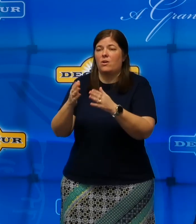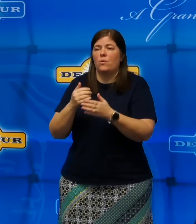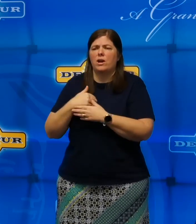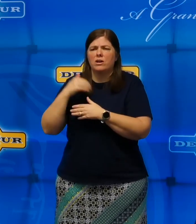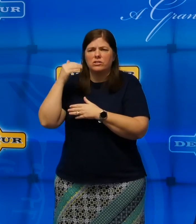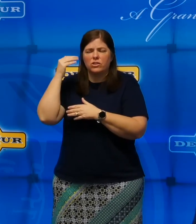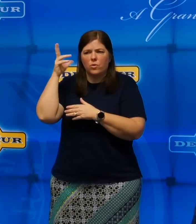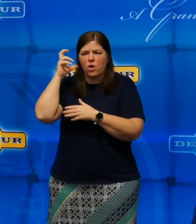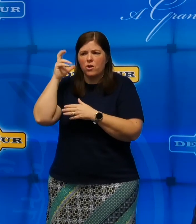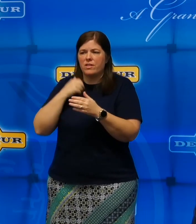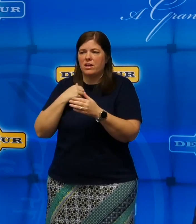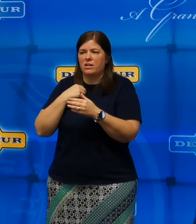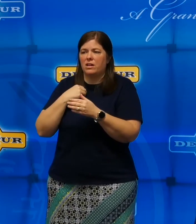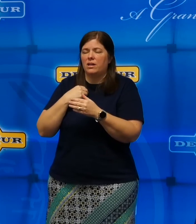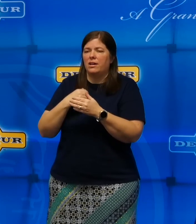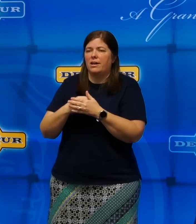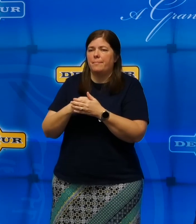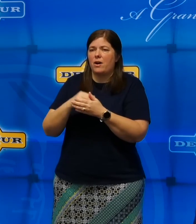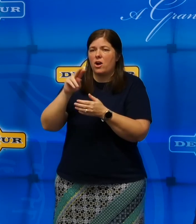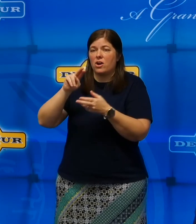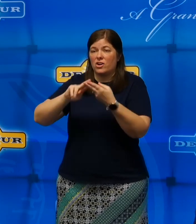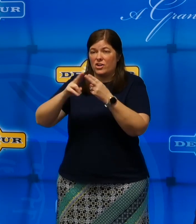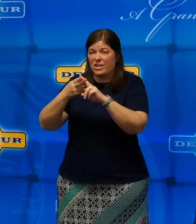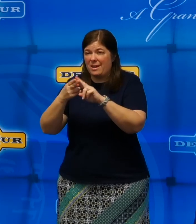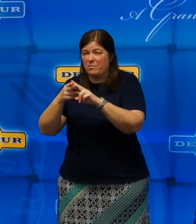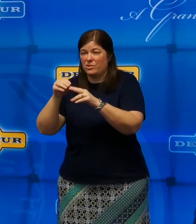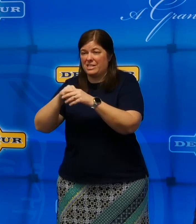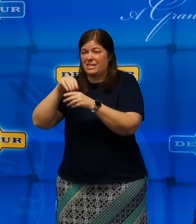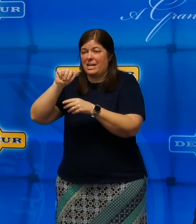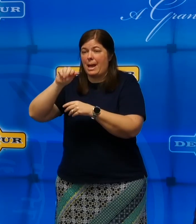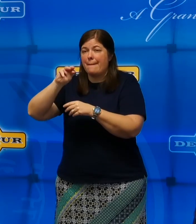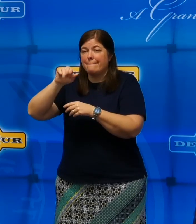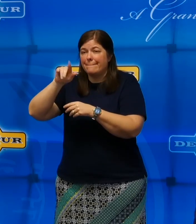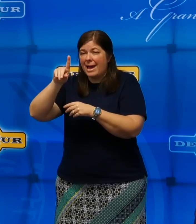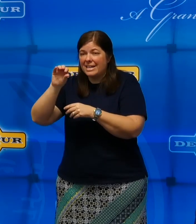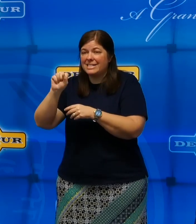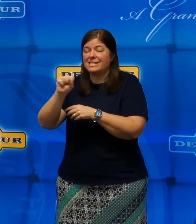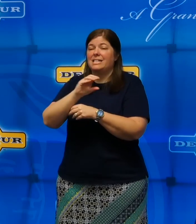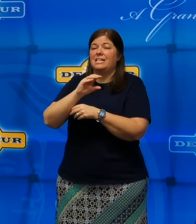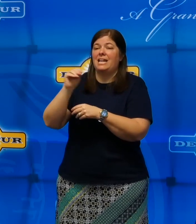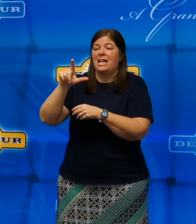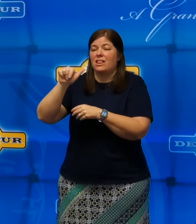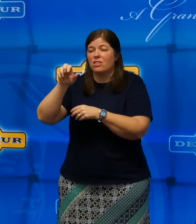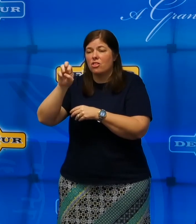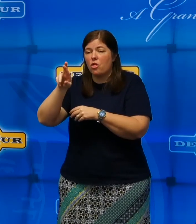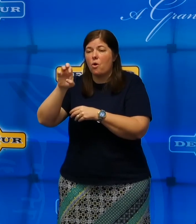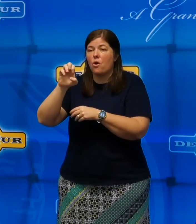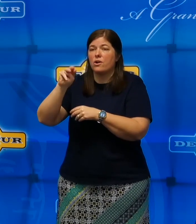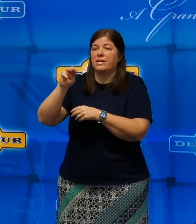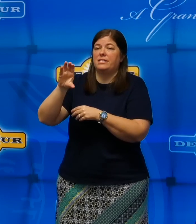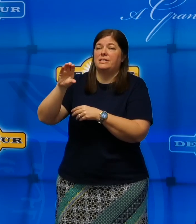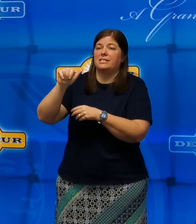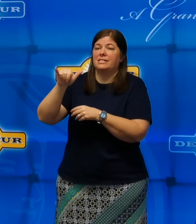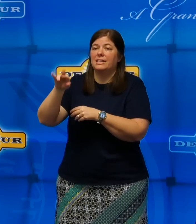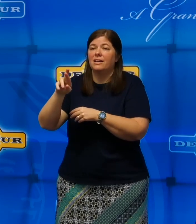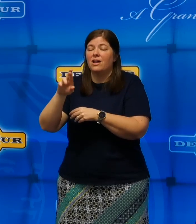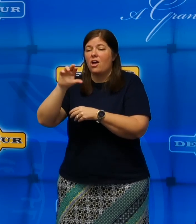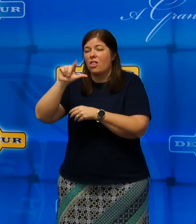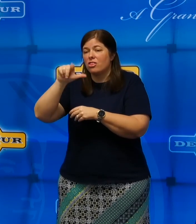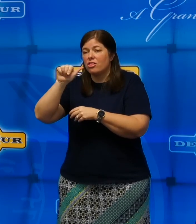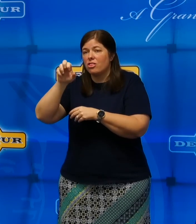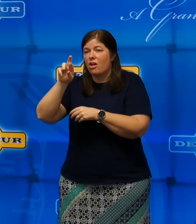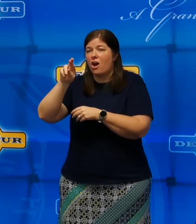on either side of us, Madison County, Lauderdale County, Lawrence County, they also have evidence that